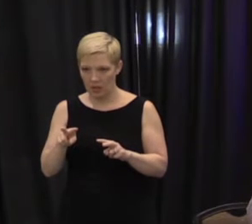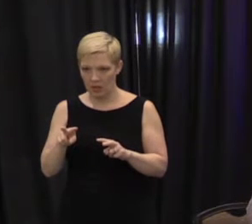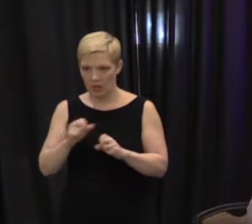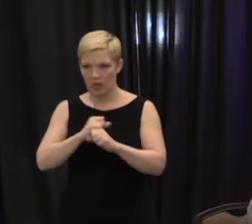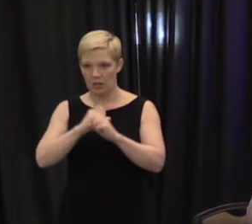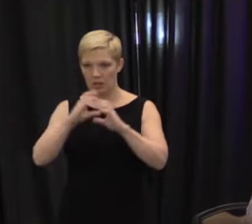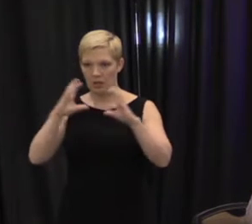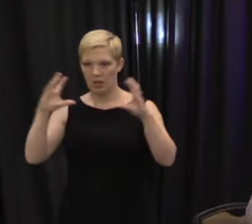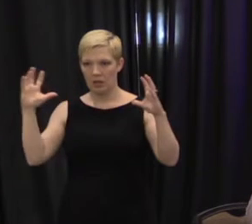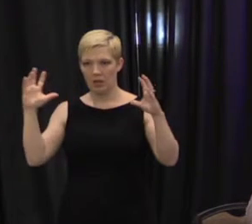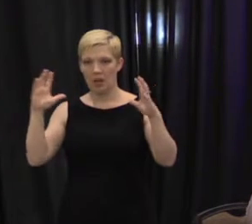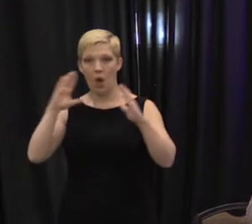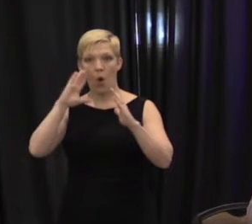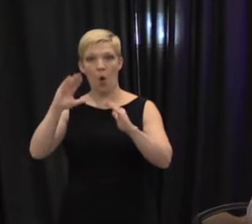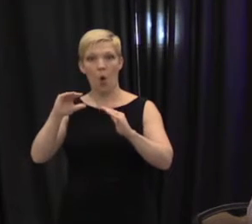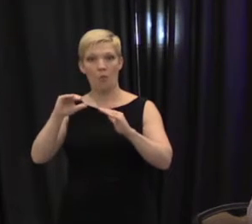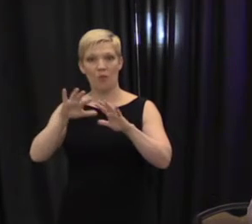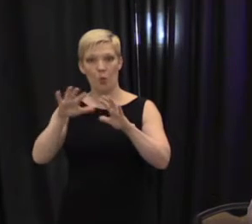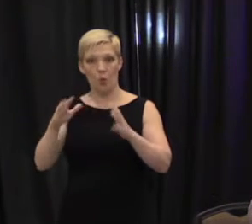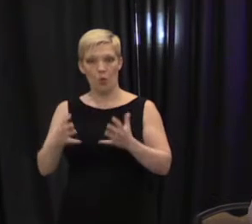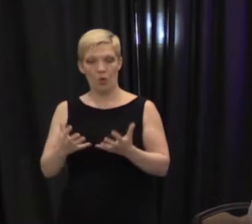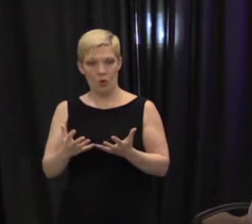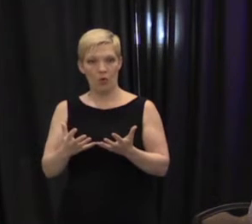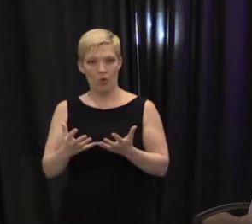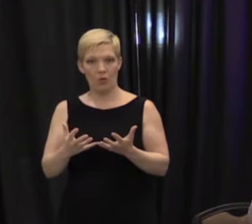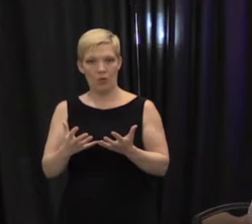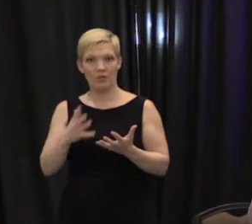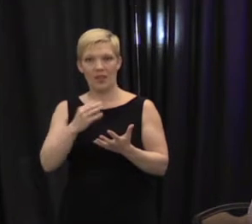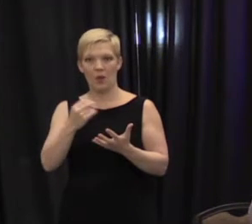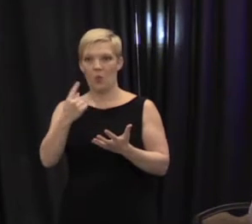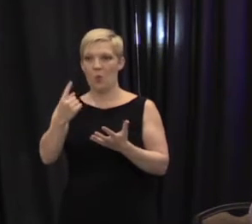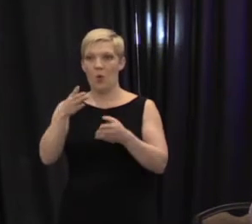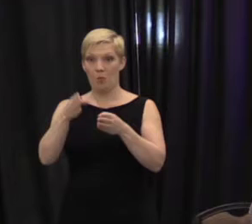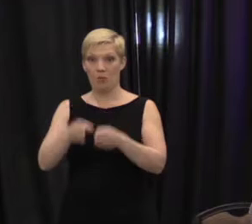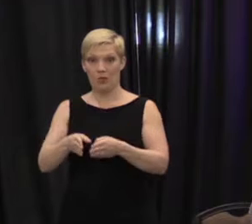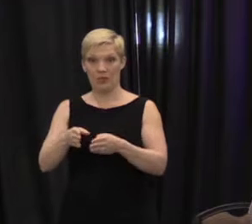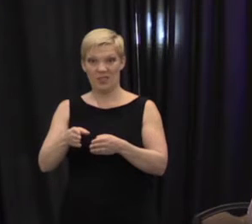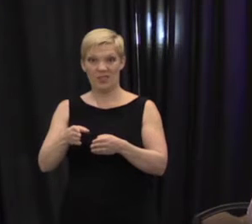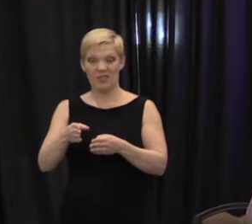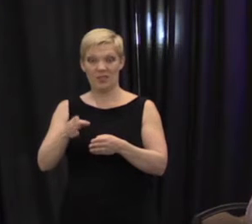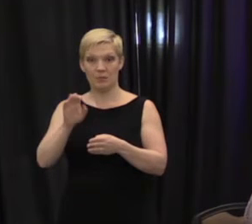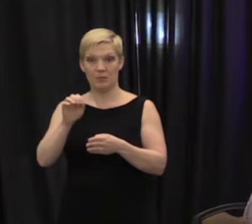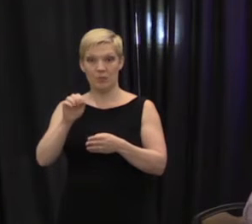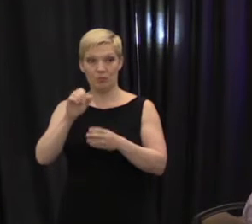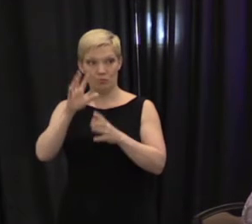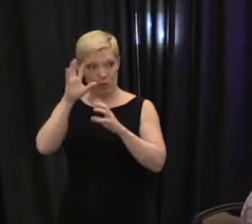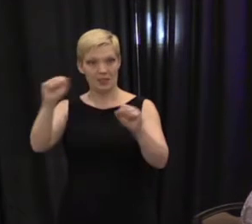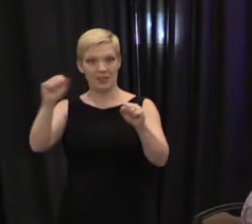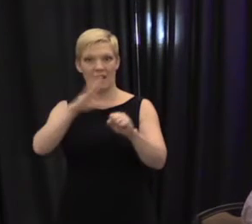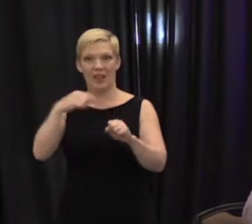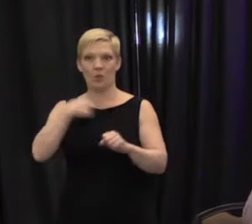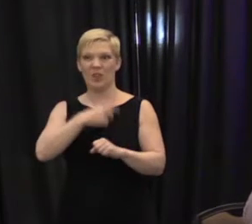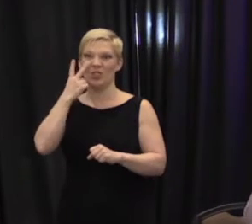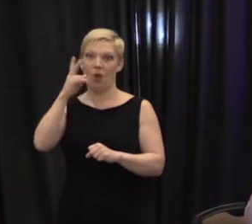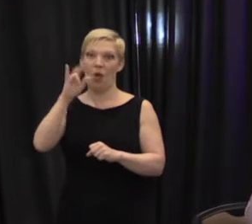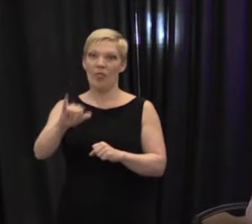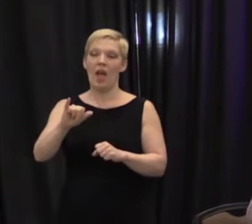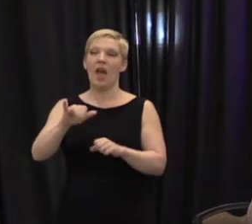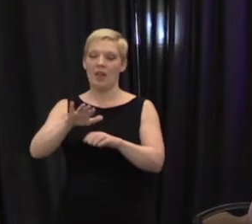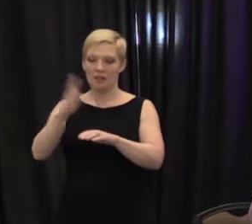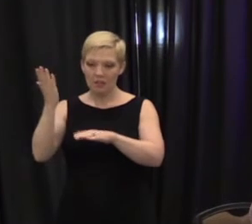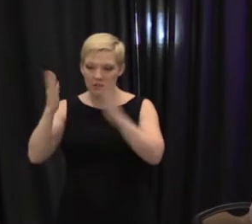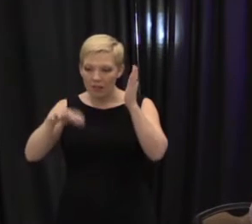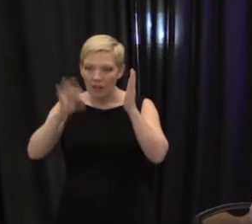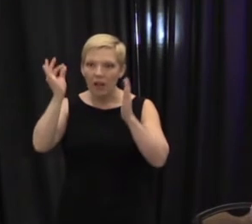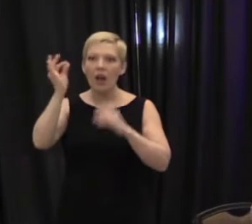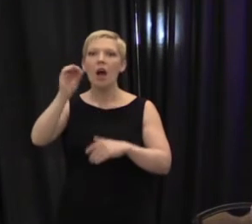hopeful world with only one person being president. And then we saw this apocalyptic moment, the moment